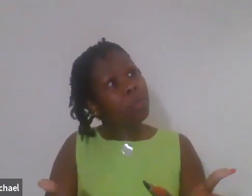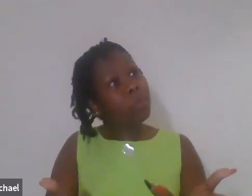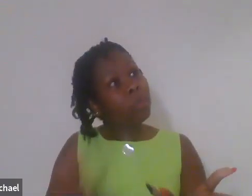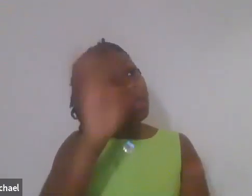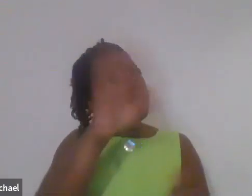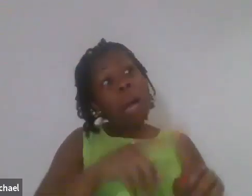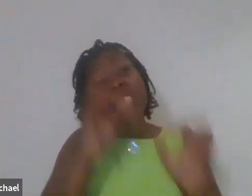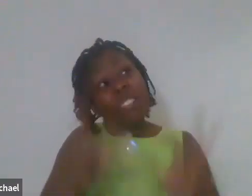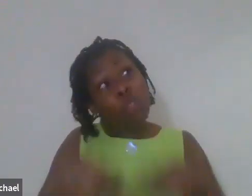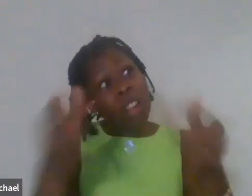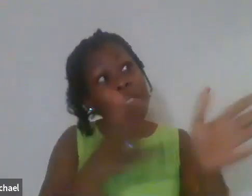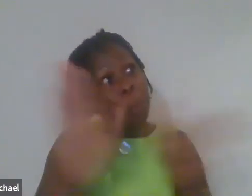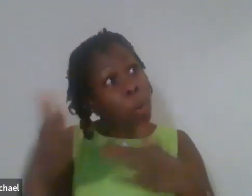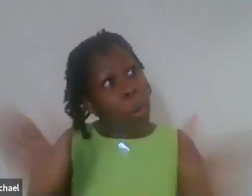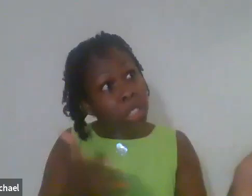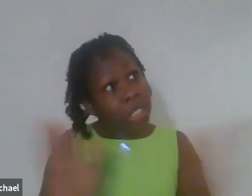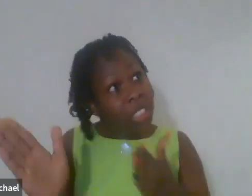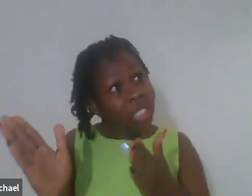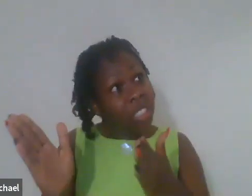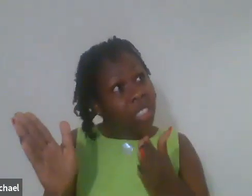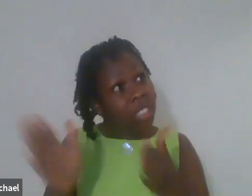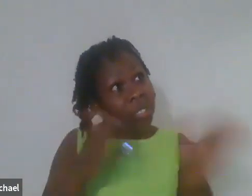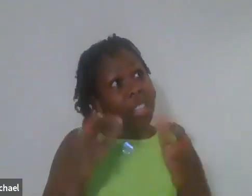and leave you. But if you give them opportunity, But if you give them opportunities,